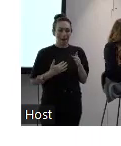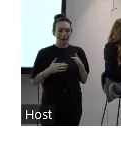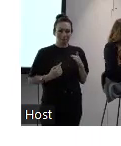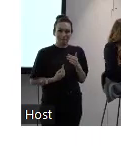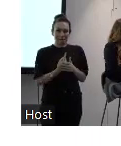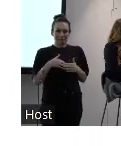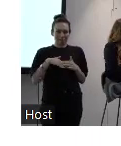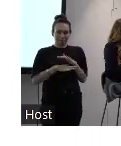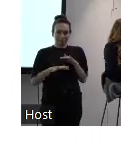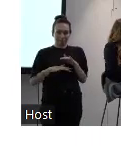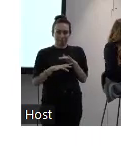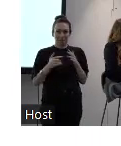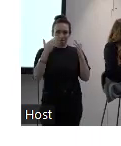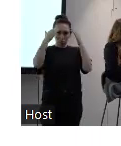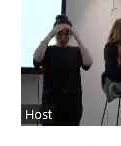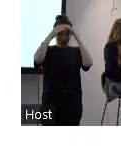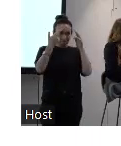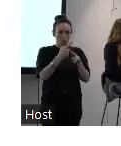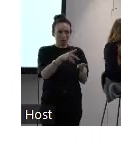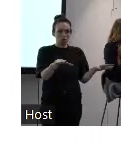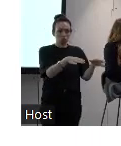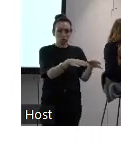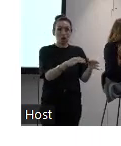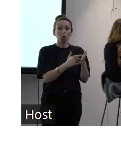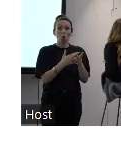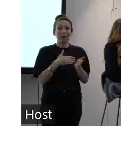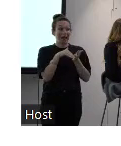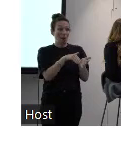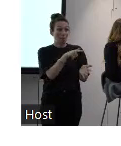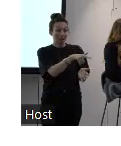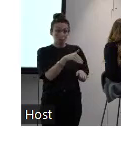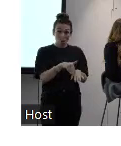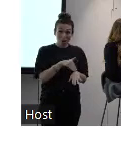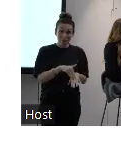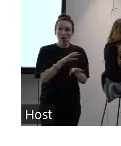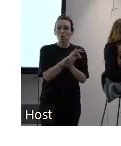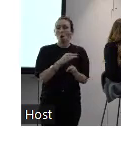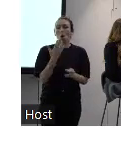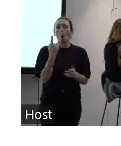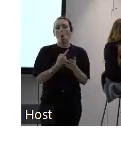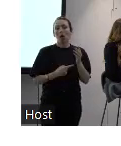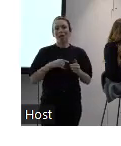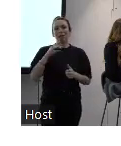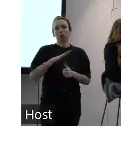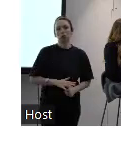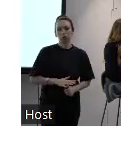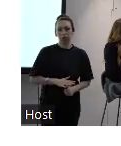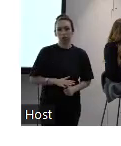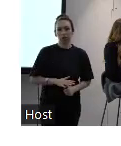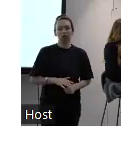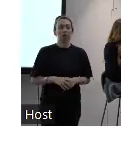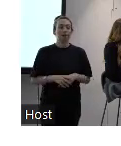disease mechanisms to treat what the underlying problem is, rather than just treating symptoms as and when they